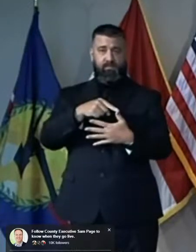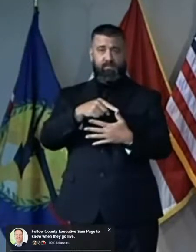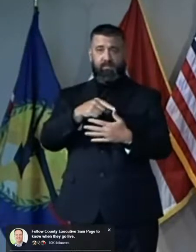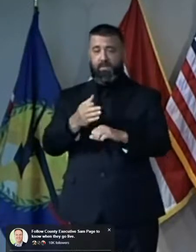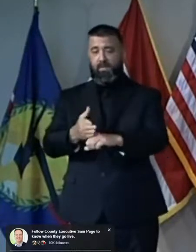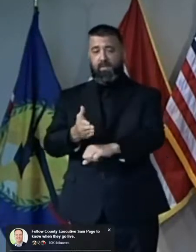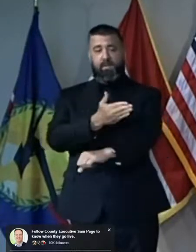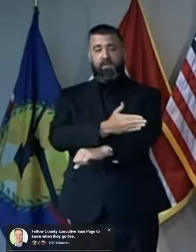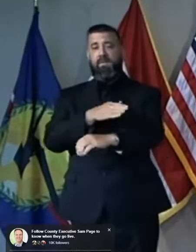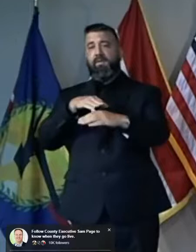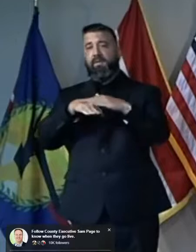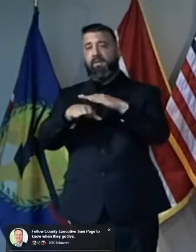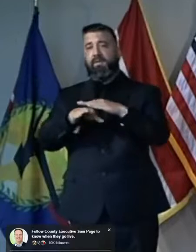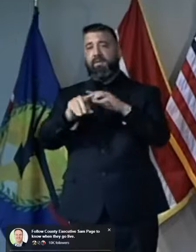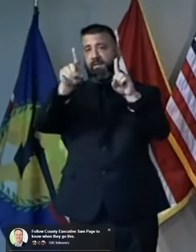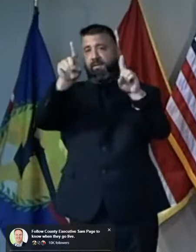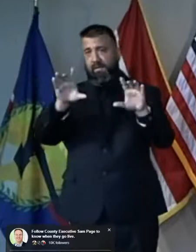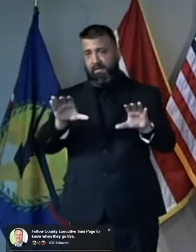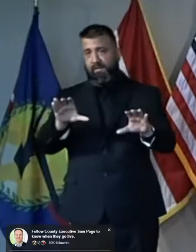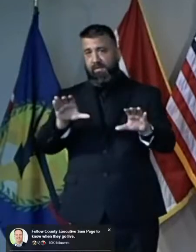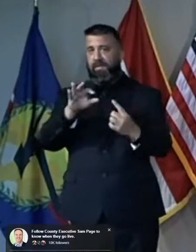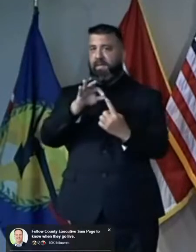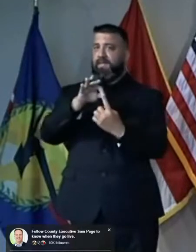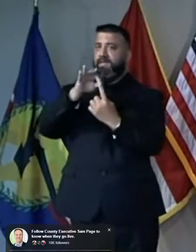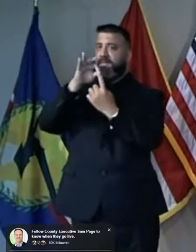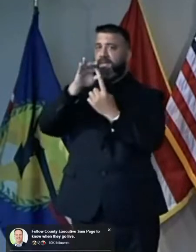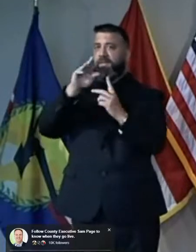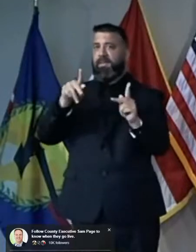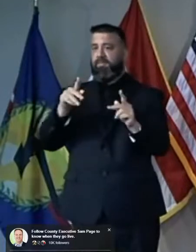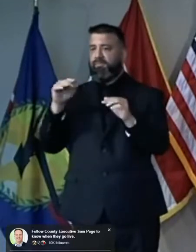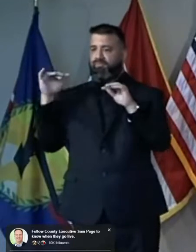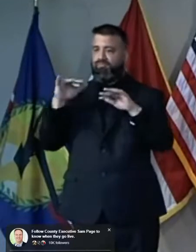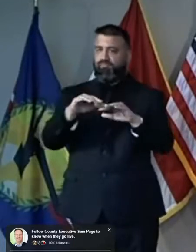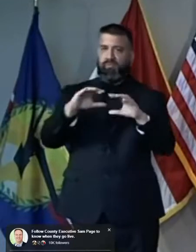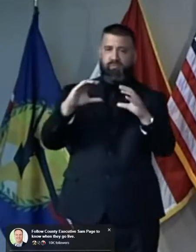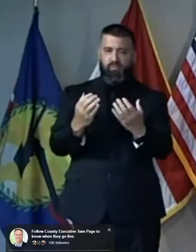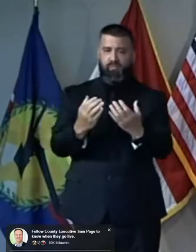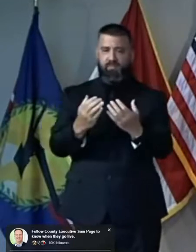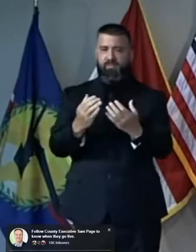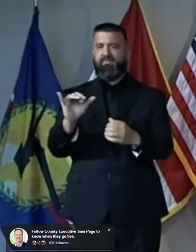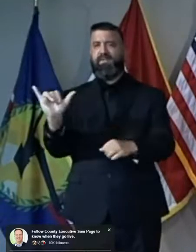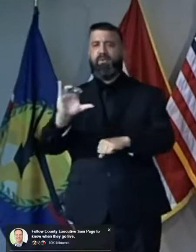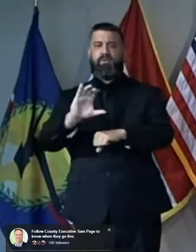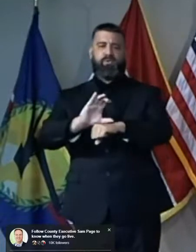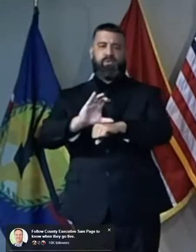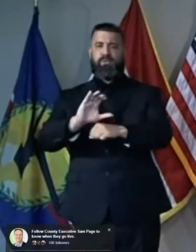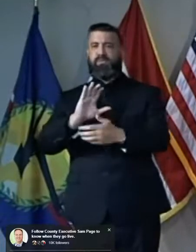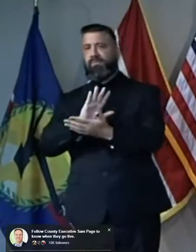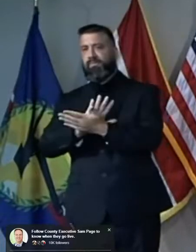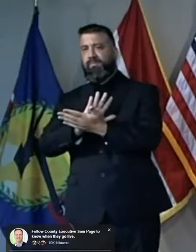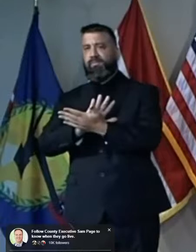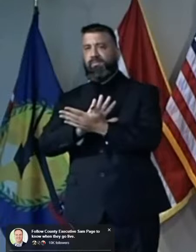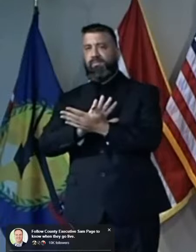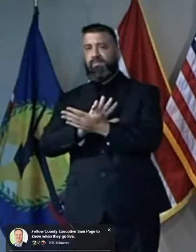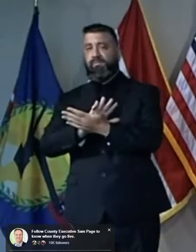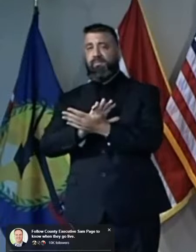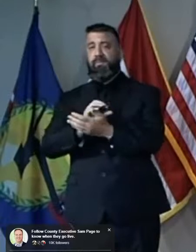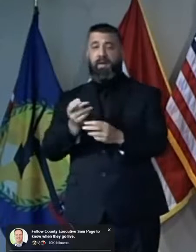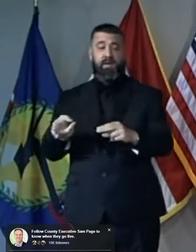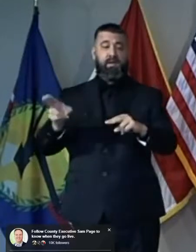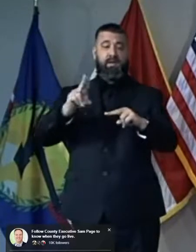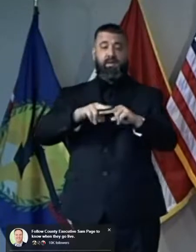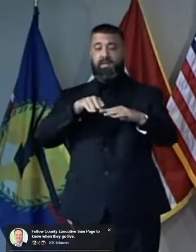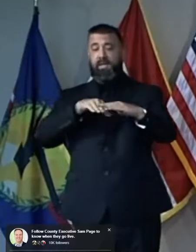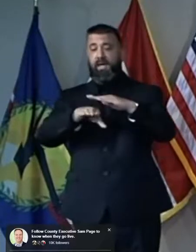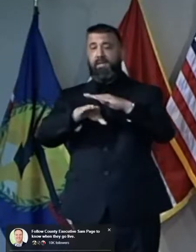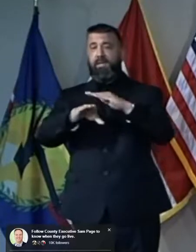increased access to testing, especially where people gather in groups, like churches or schools, or even increased access